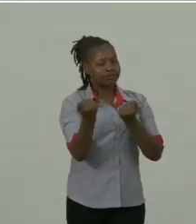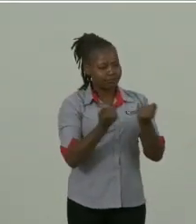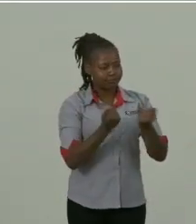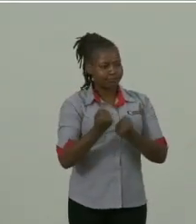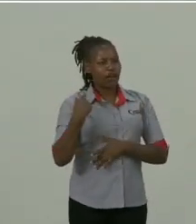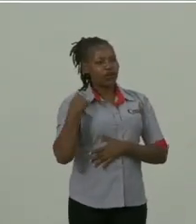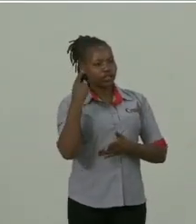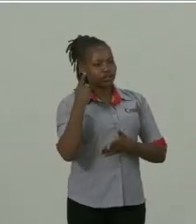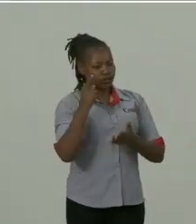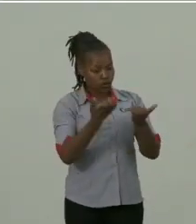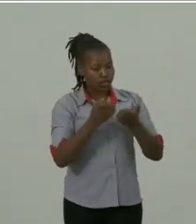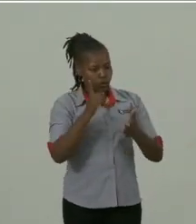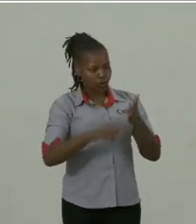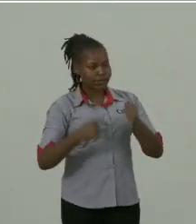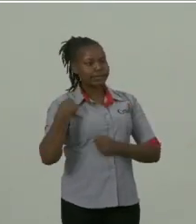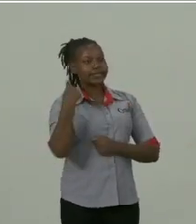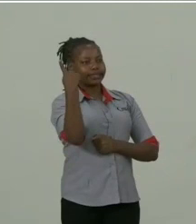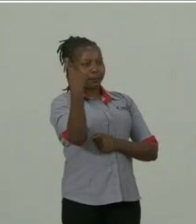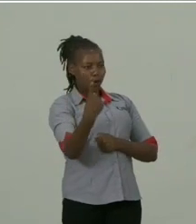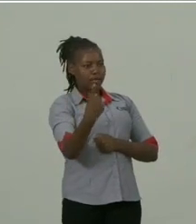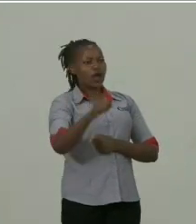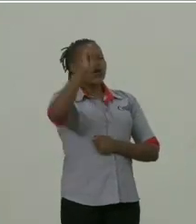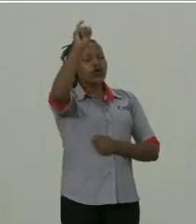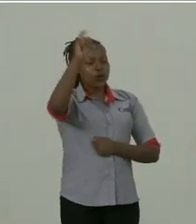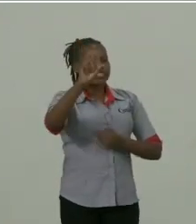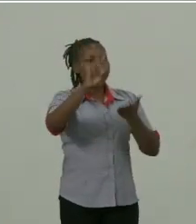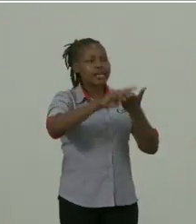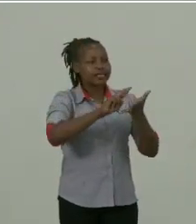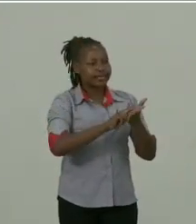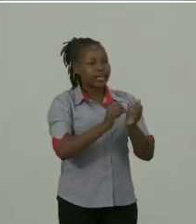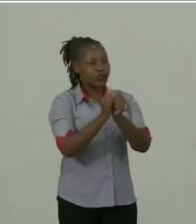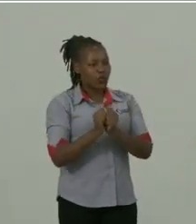For one, you need to be registered with the council.